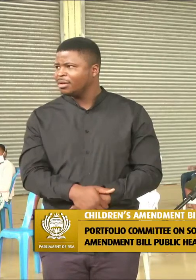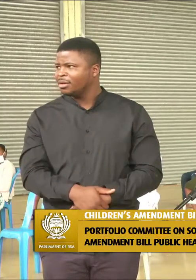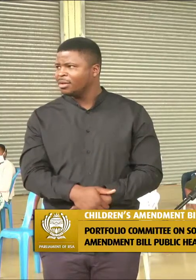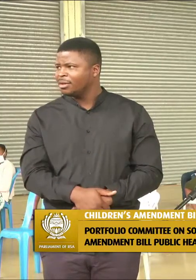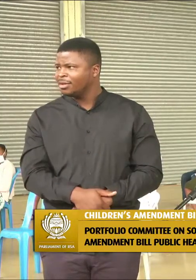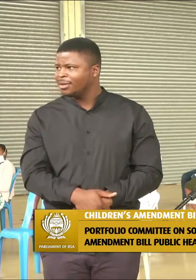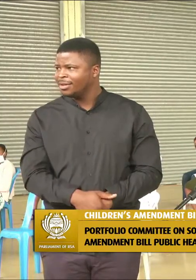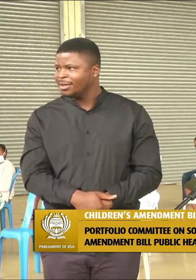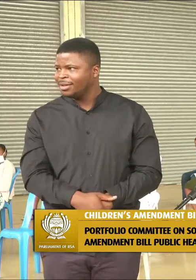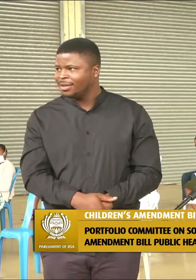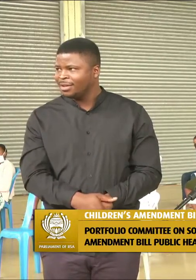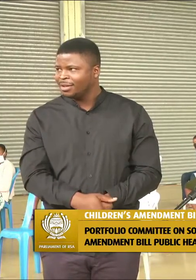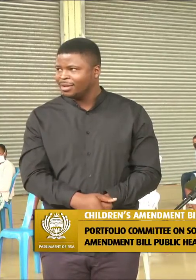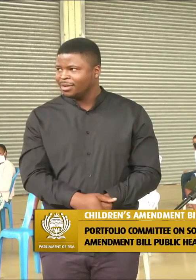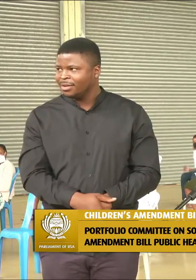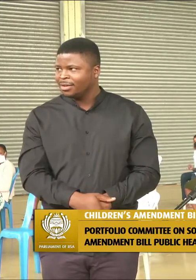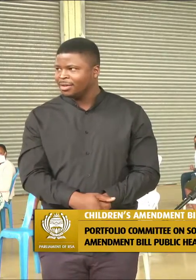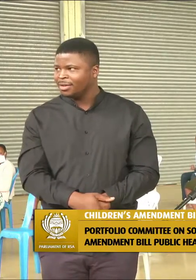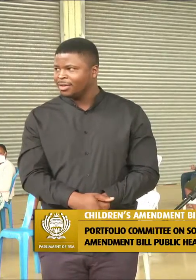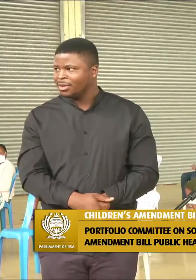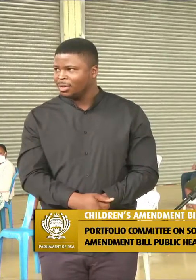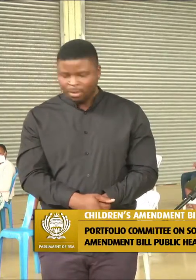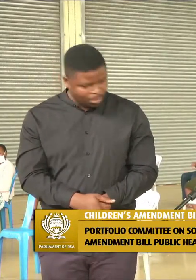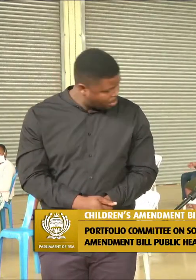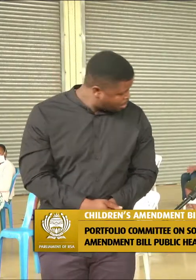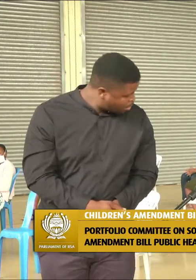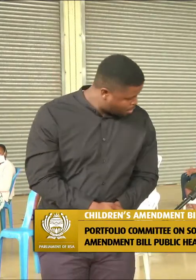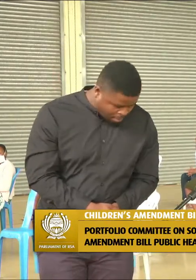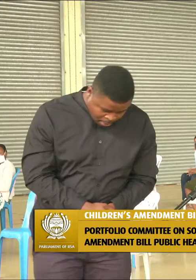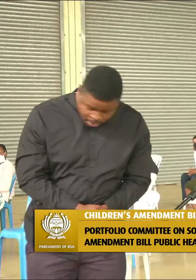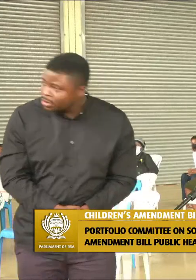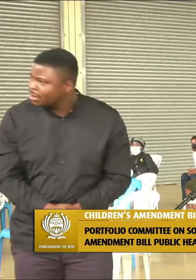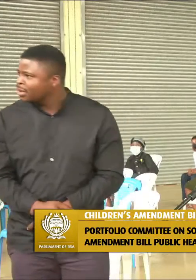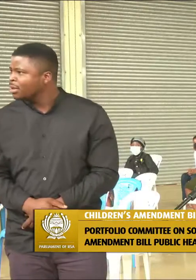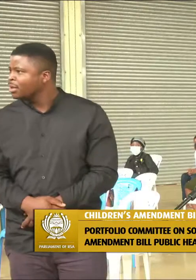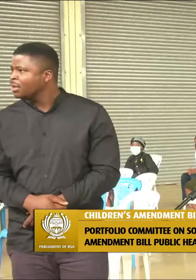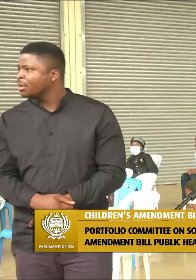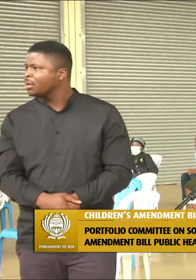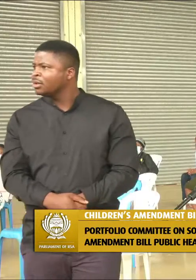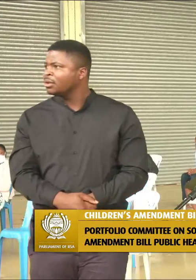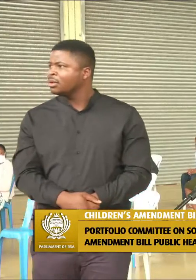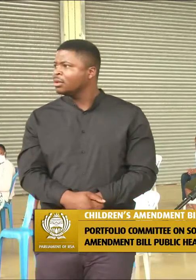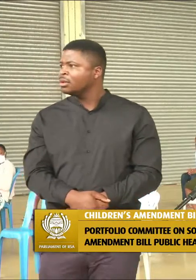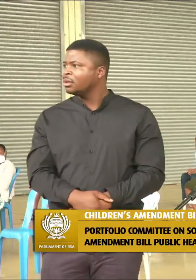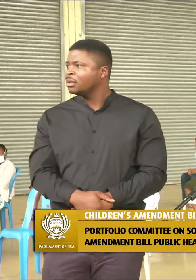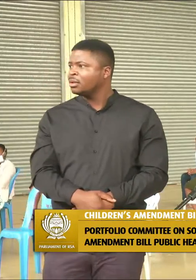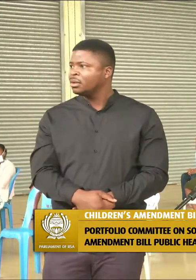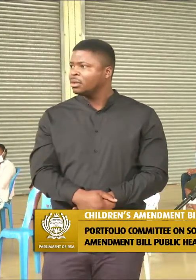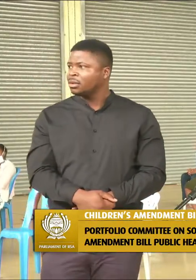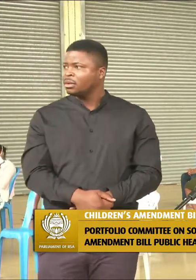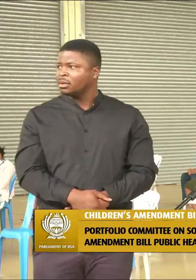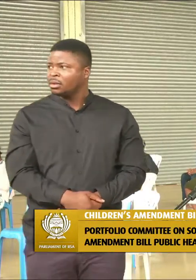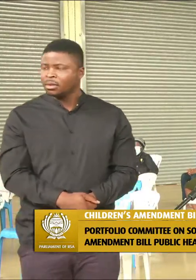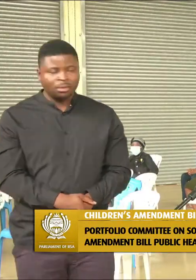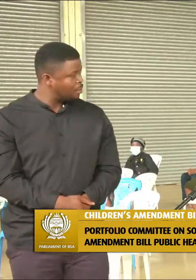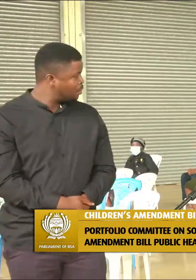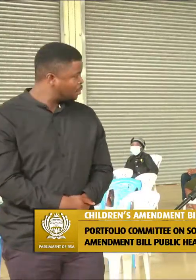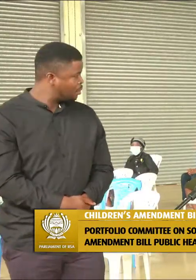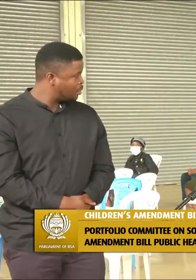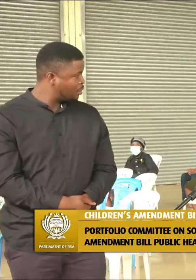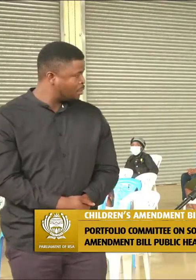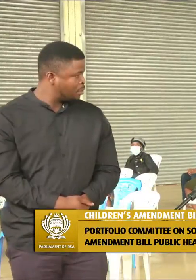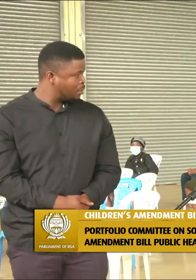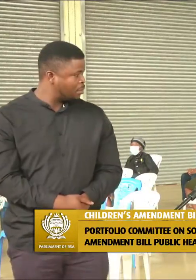phi. Usithile man, yes. You are blocking the Angazi view. kanimlungise bathu. Usithela ababantu bame apha. You